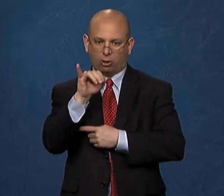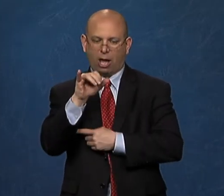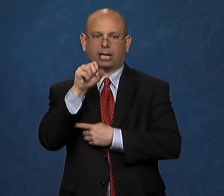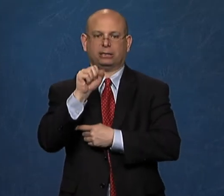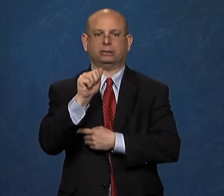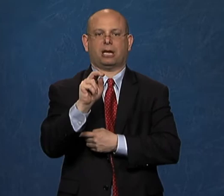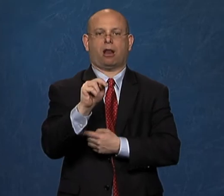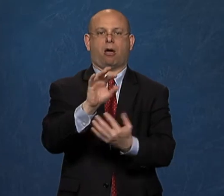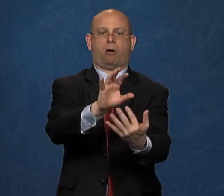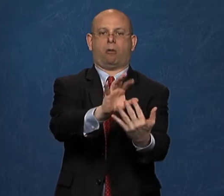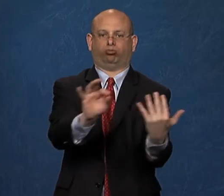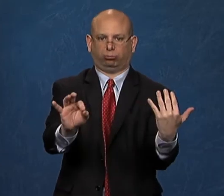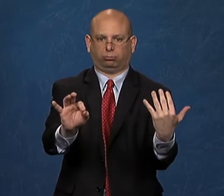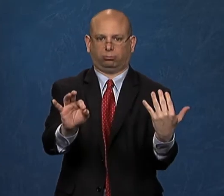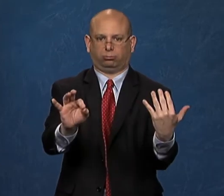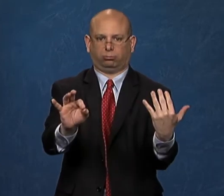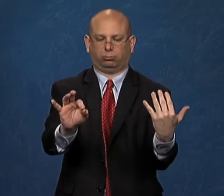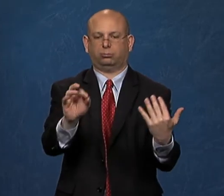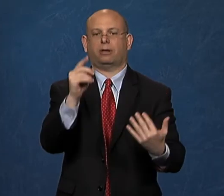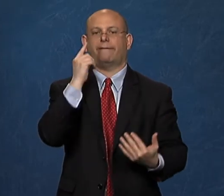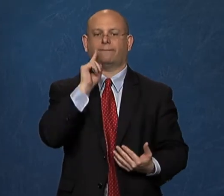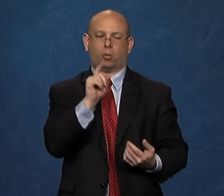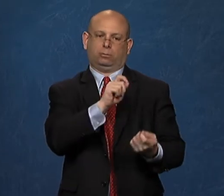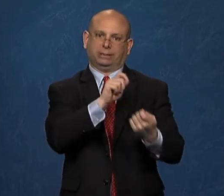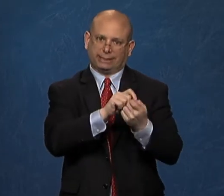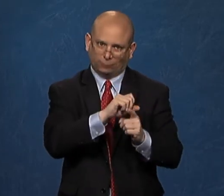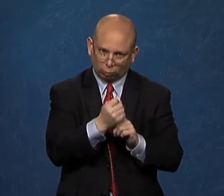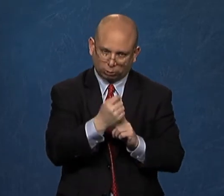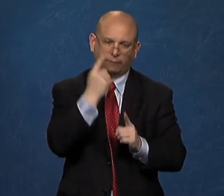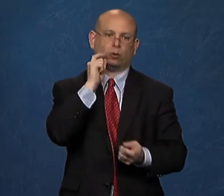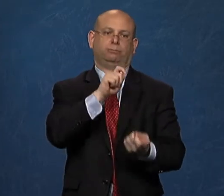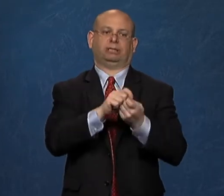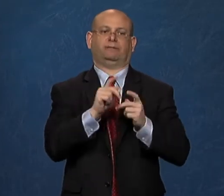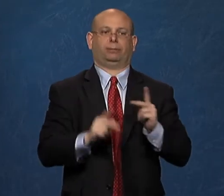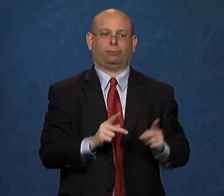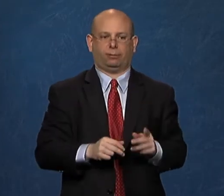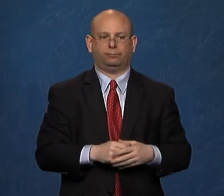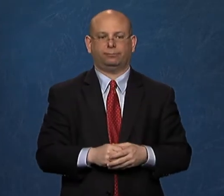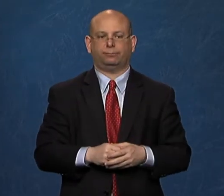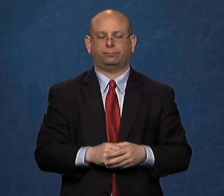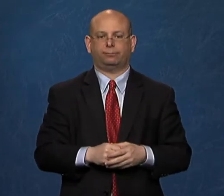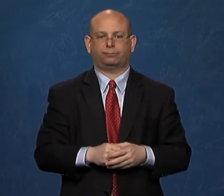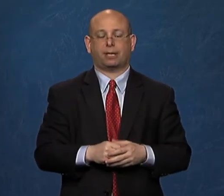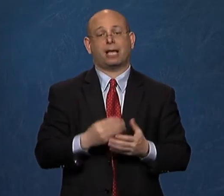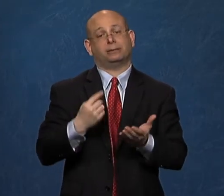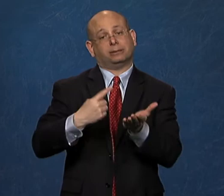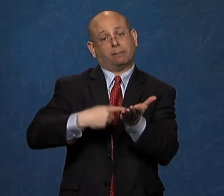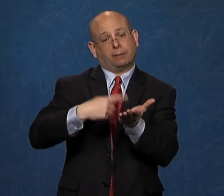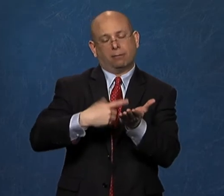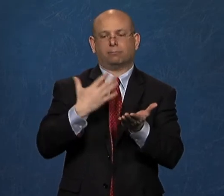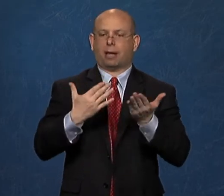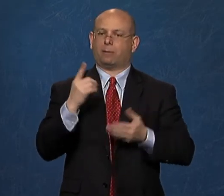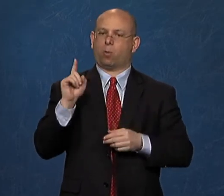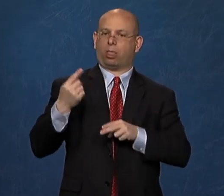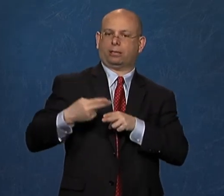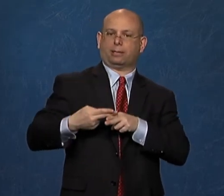important to understand that VRI is simply an option that may be effective in a given situation for a particular